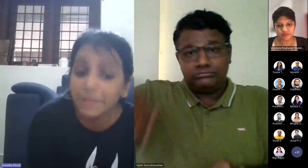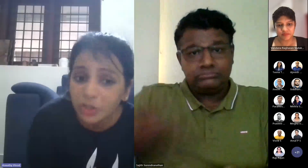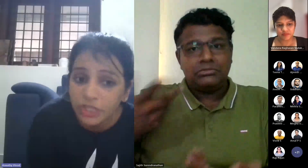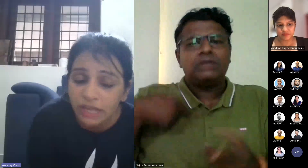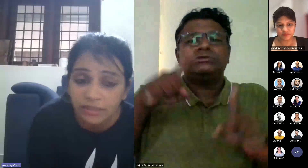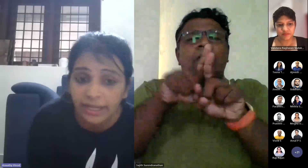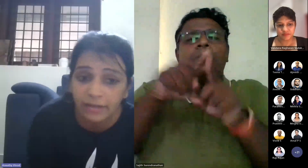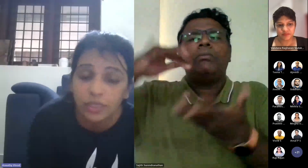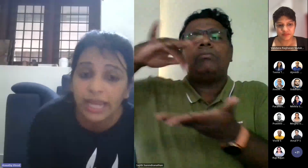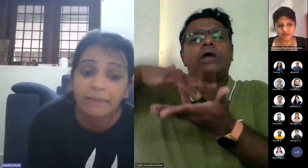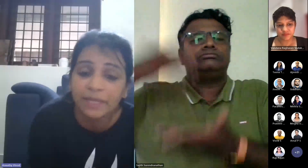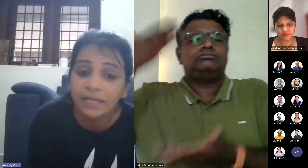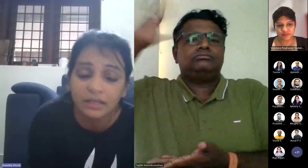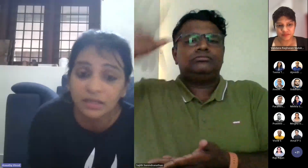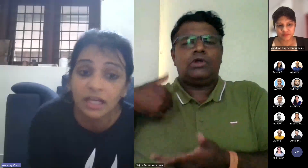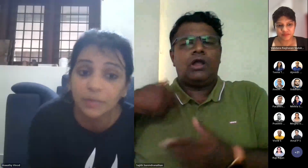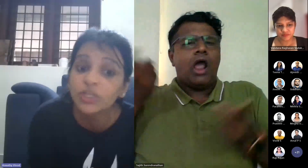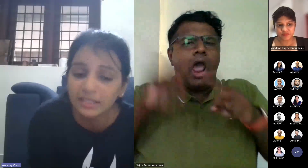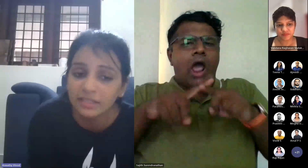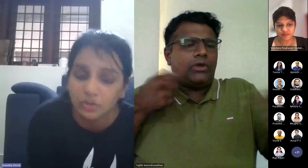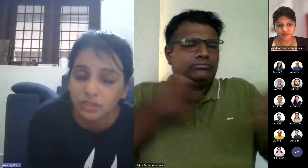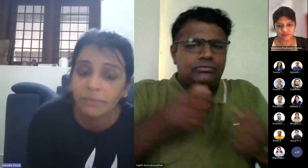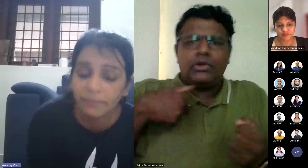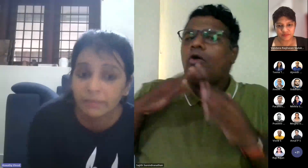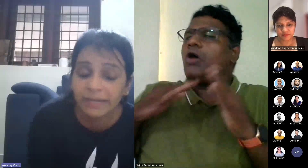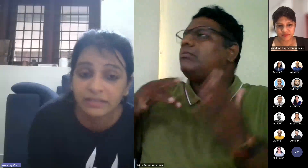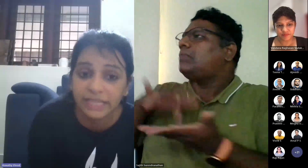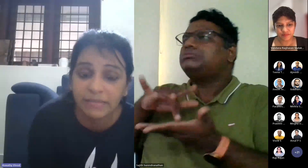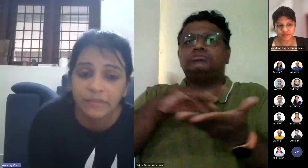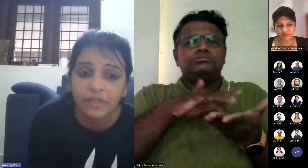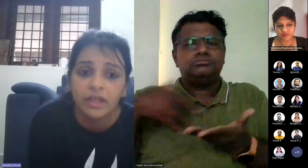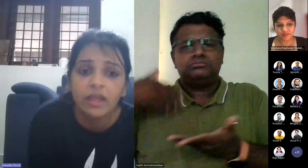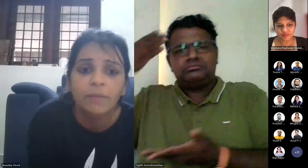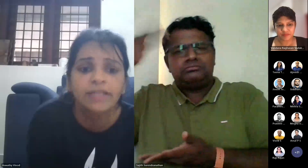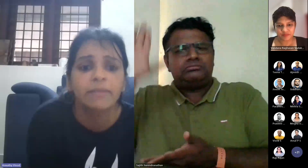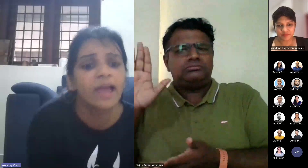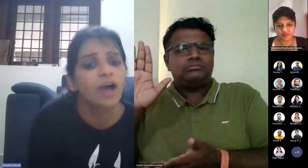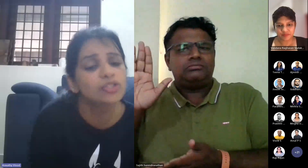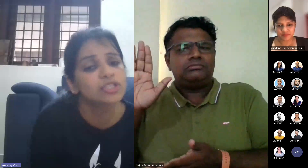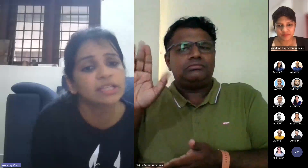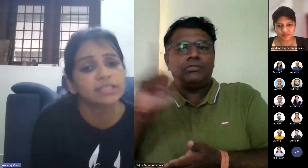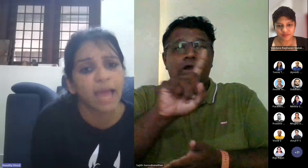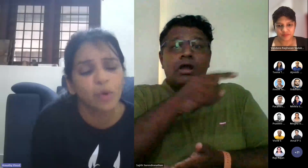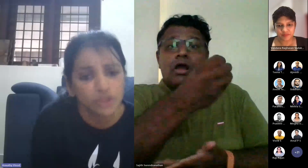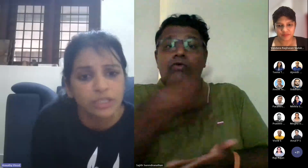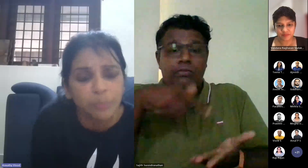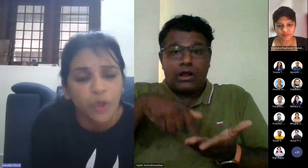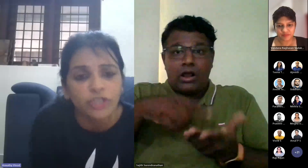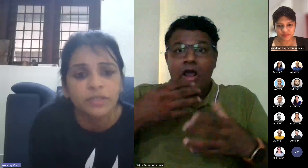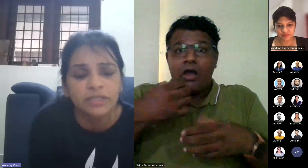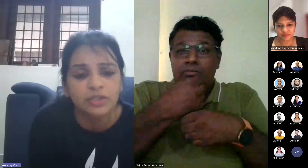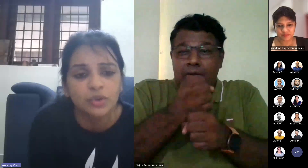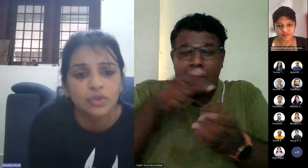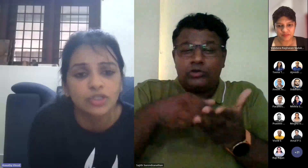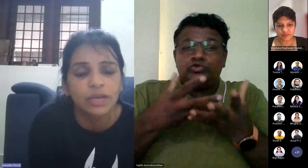is an interpreter on the other end who can help me communicate this to the medical team. But in my house, it's I'm also an